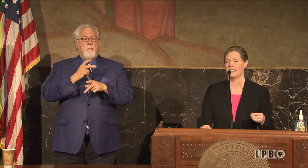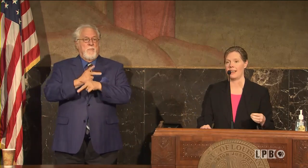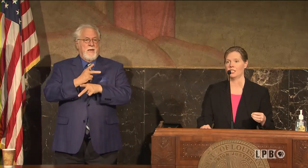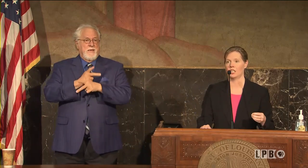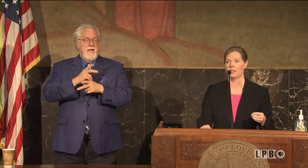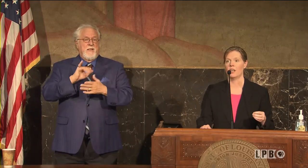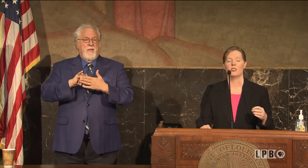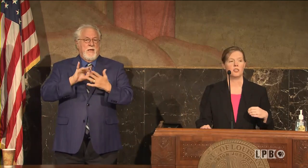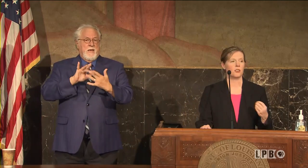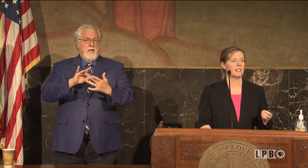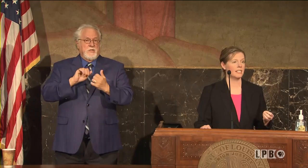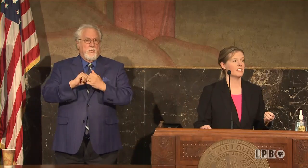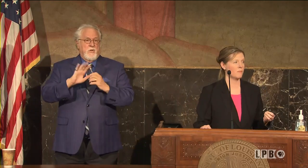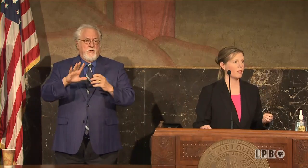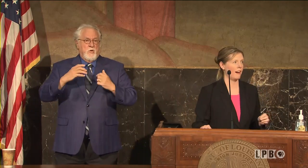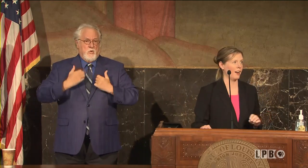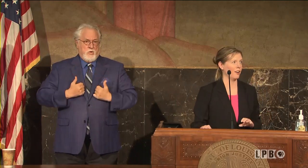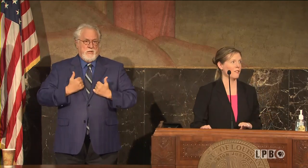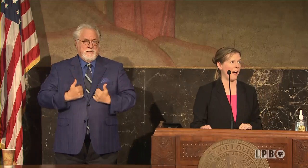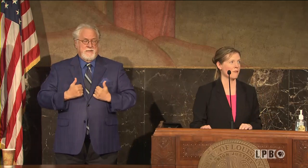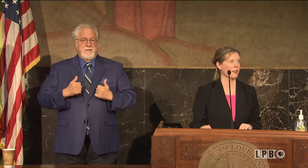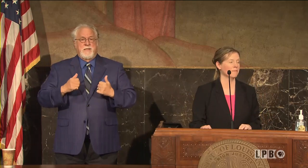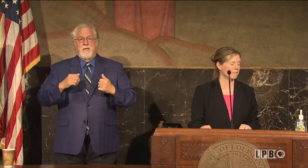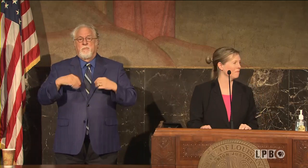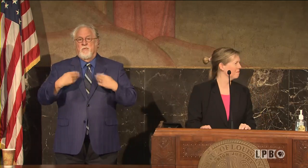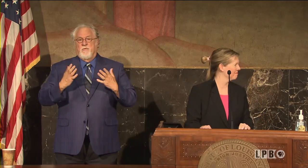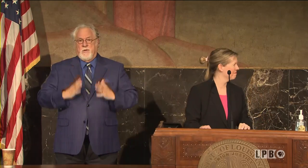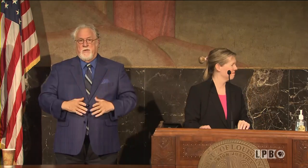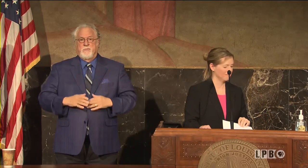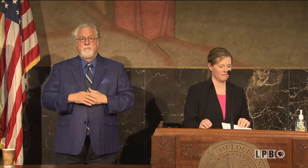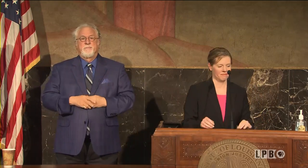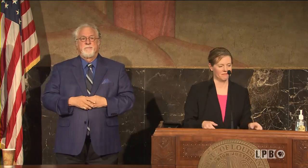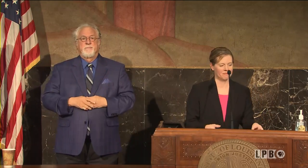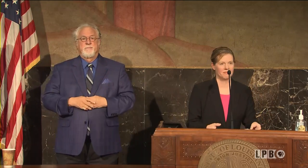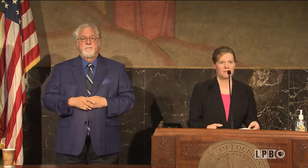that connection to your existing provider if you have one.